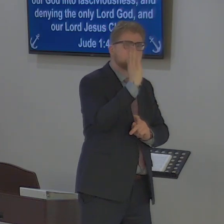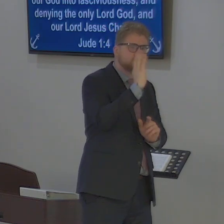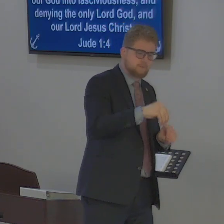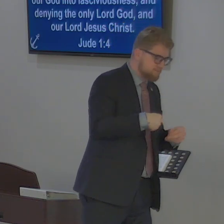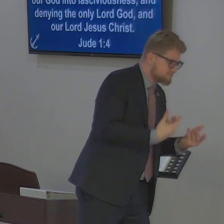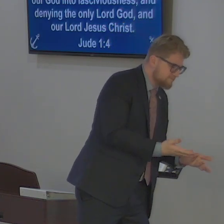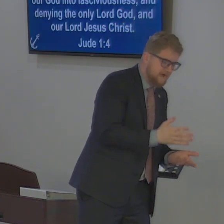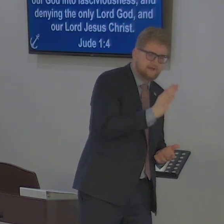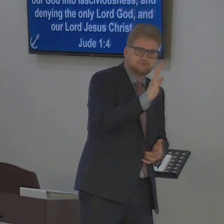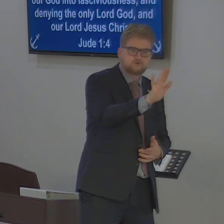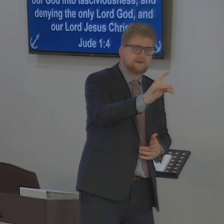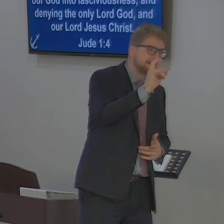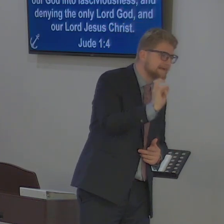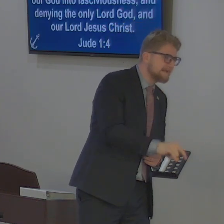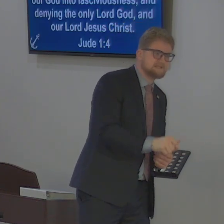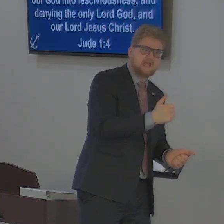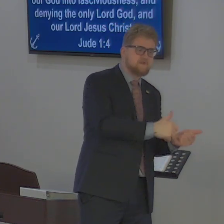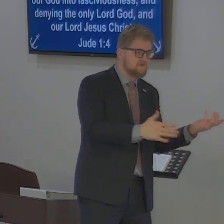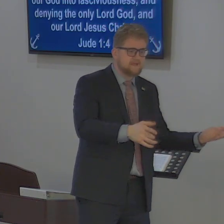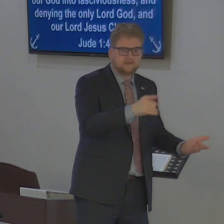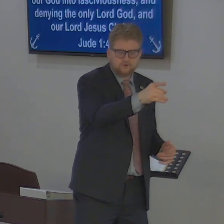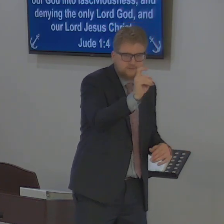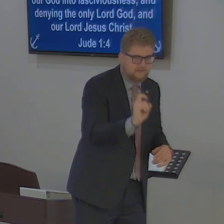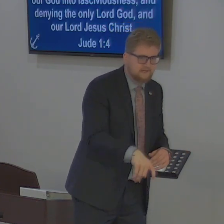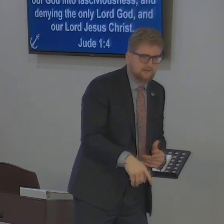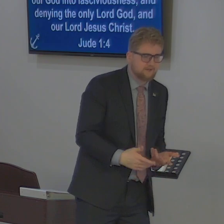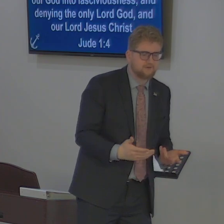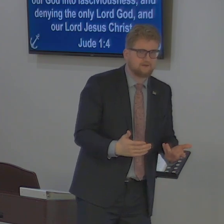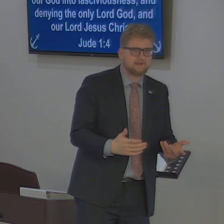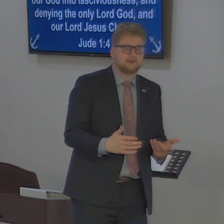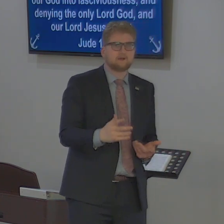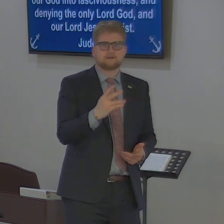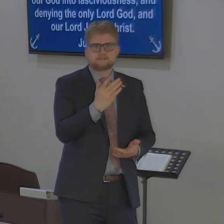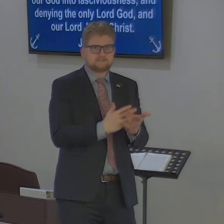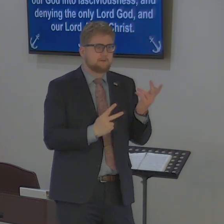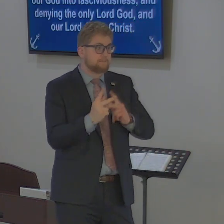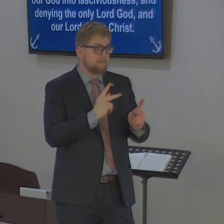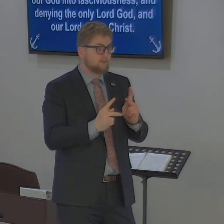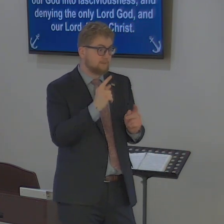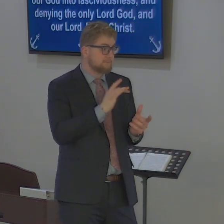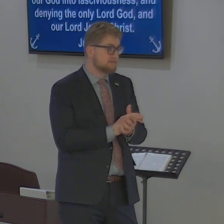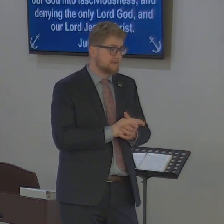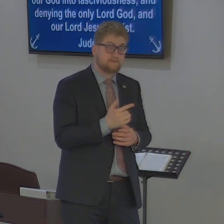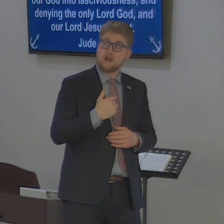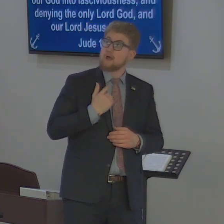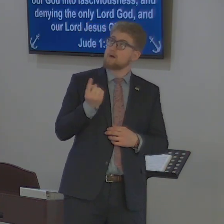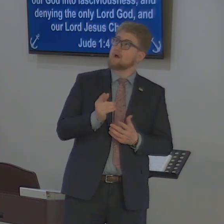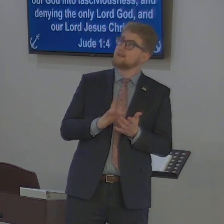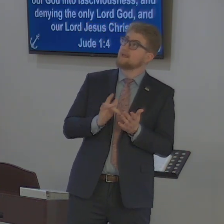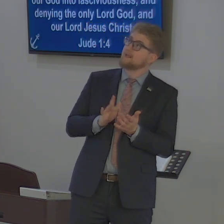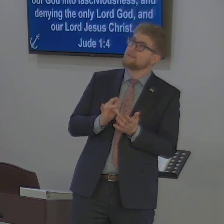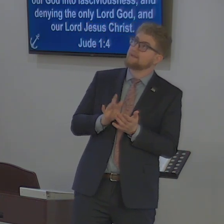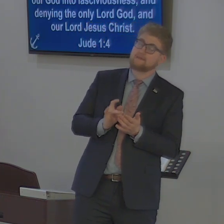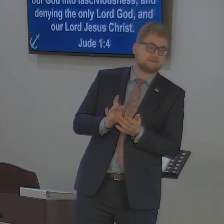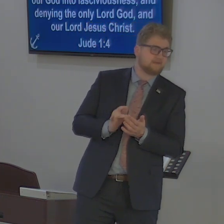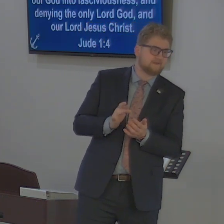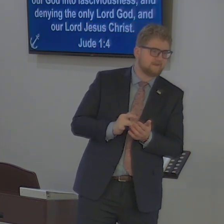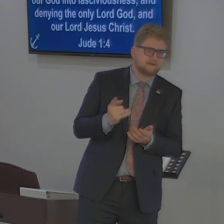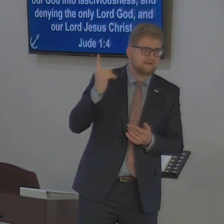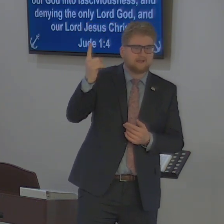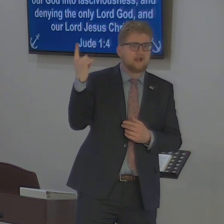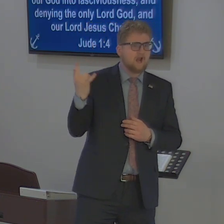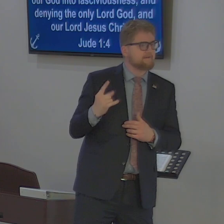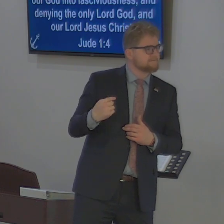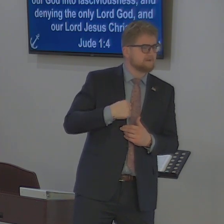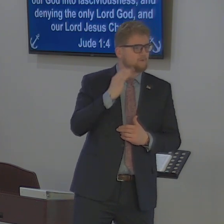prosperity gospel. I'm still lacking. I'm not a millionaire yet. I mean, you have all of this mindset that's out there of the grace of